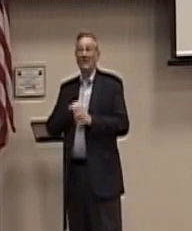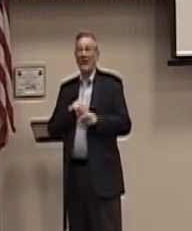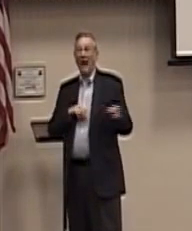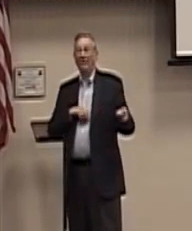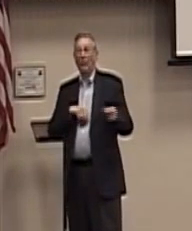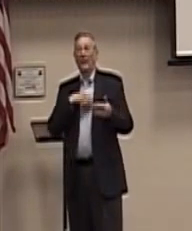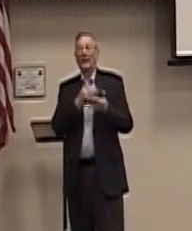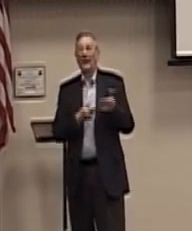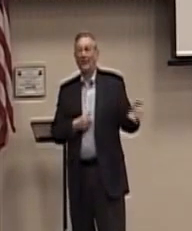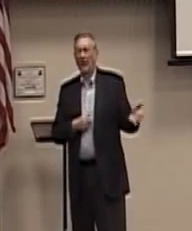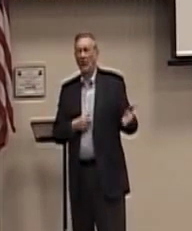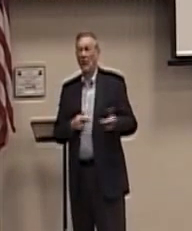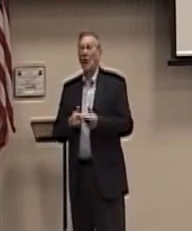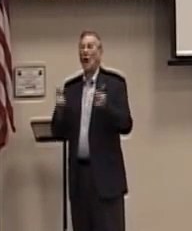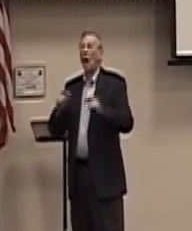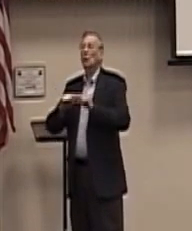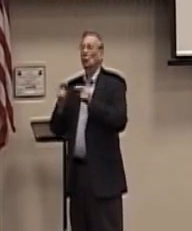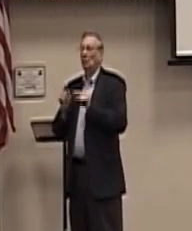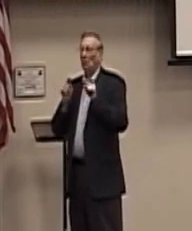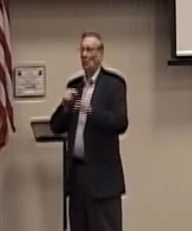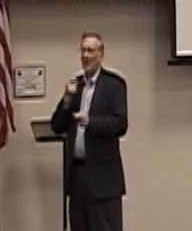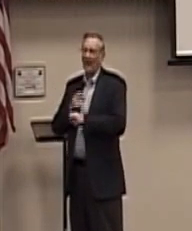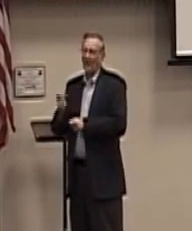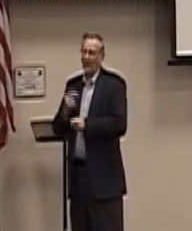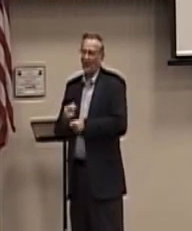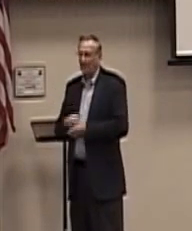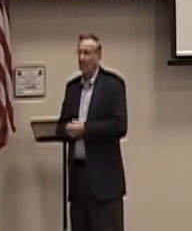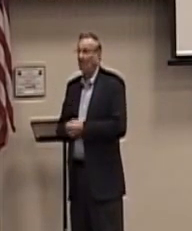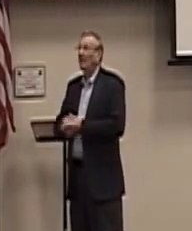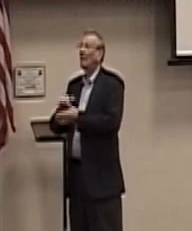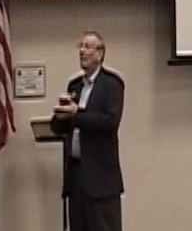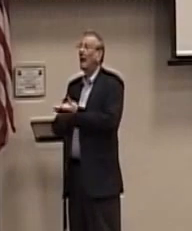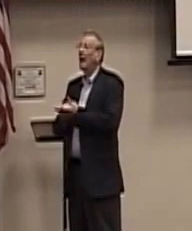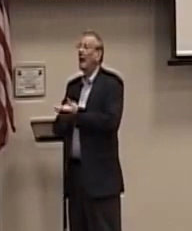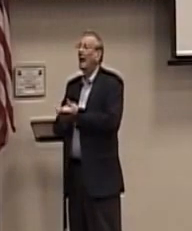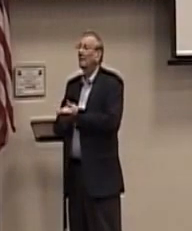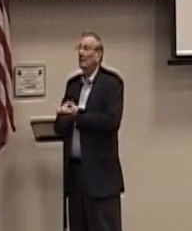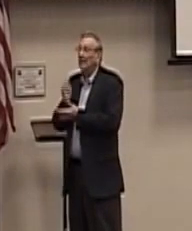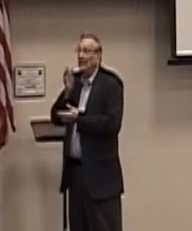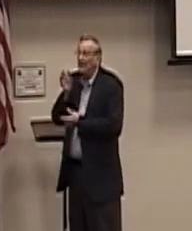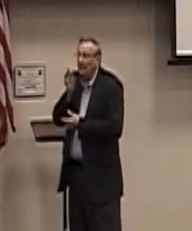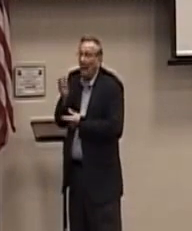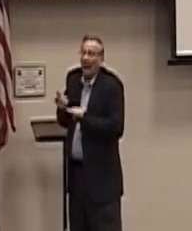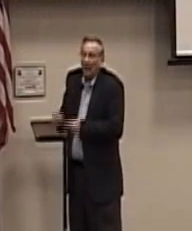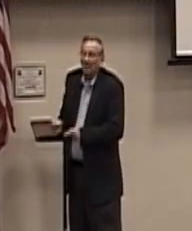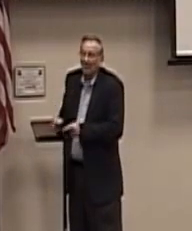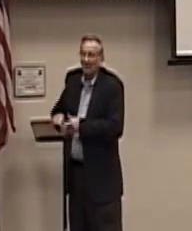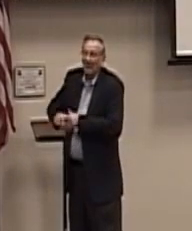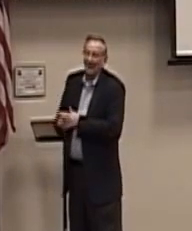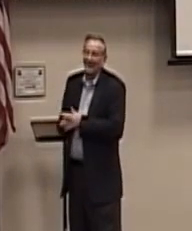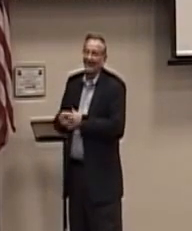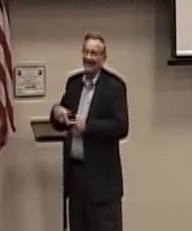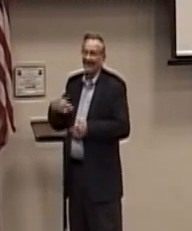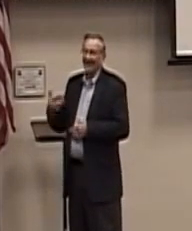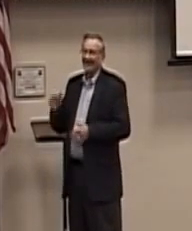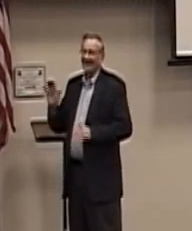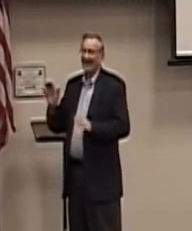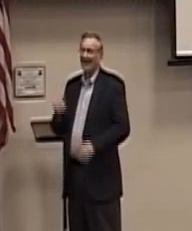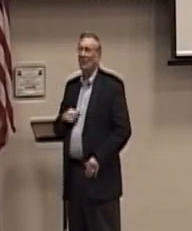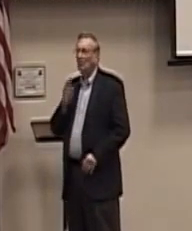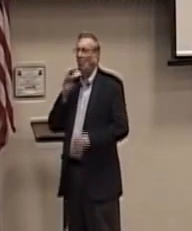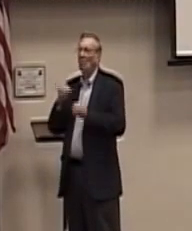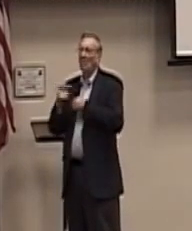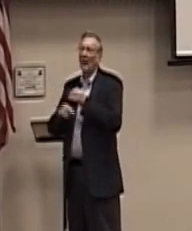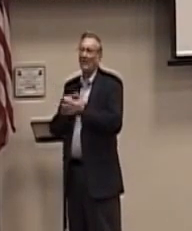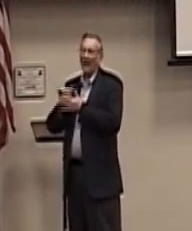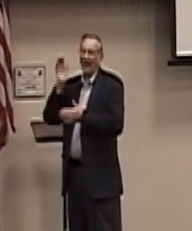but also the larger group that goes down every year. That's coming and forthcoming, and we'll be talking about that more